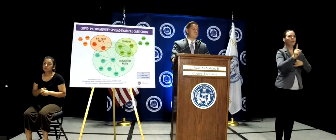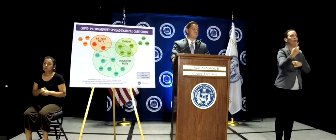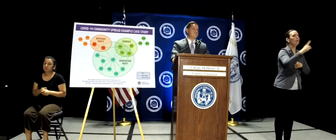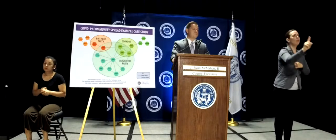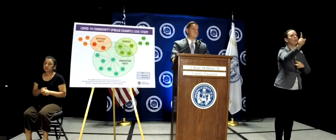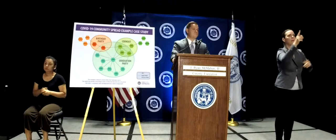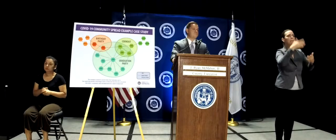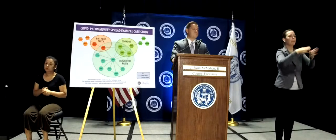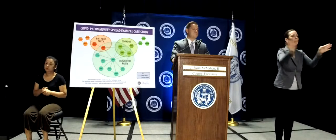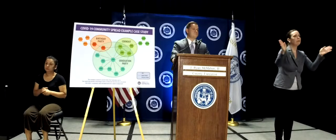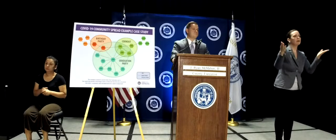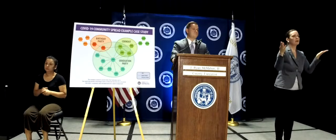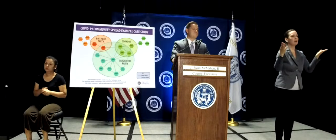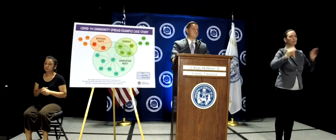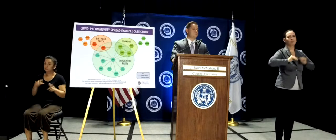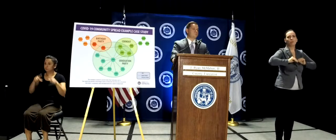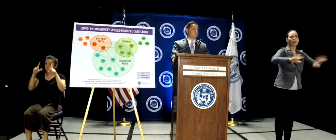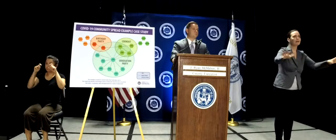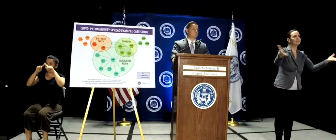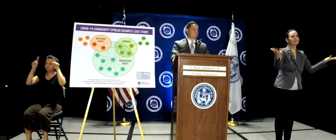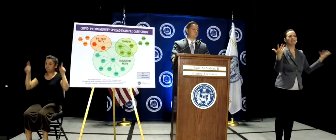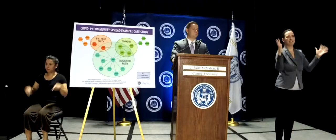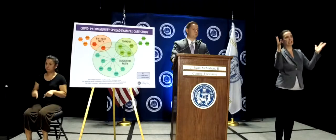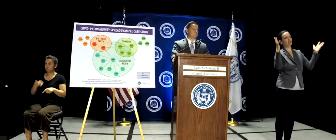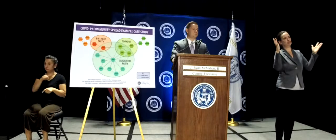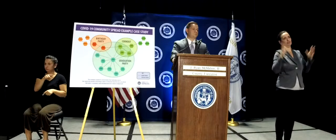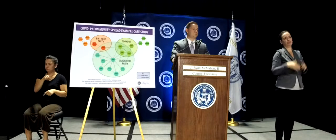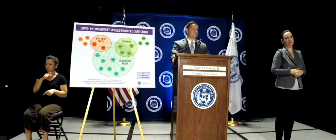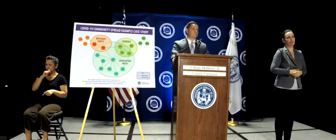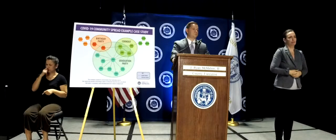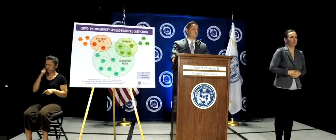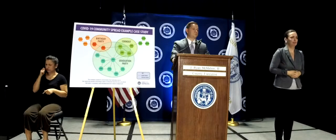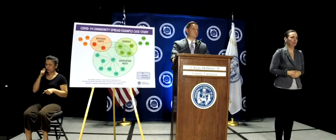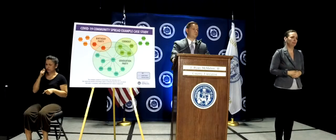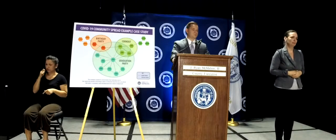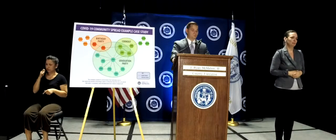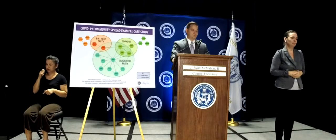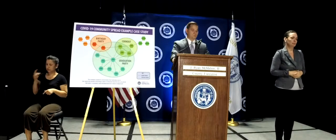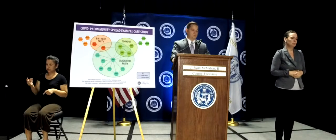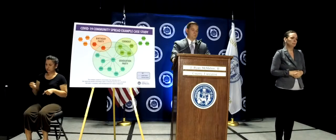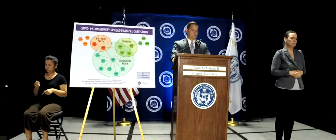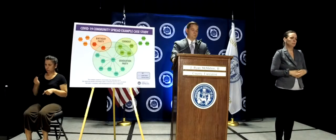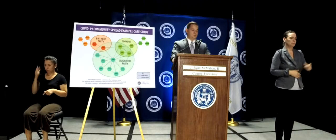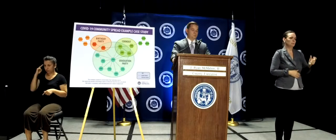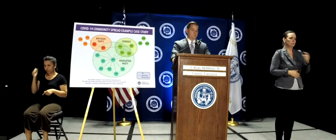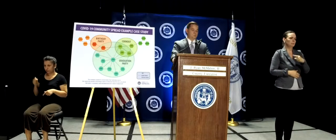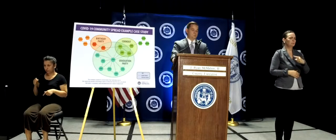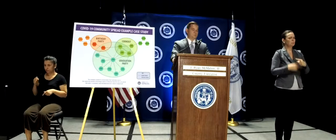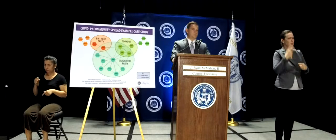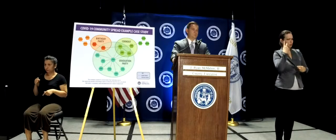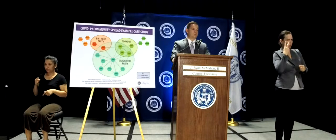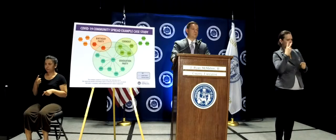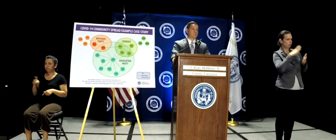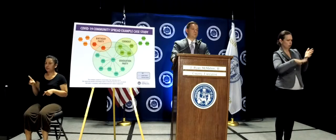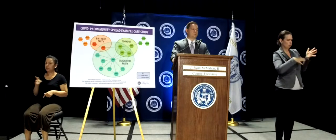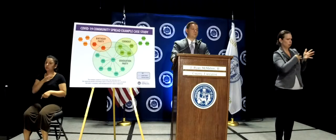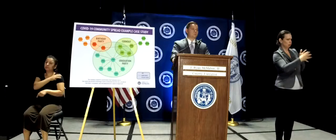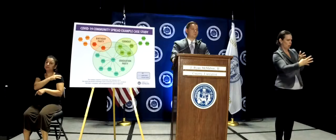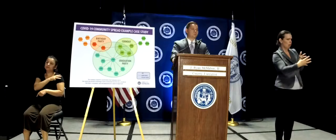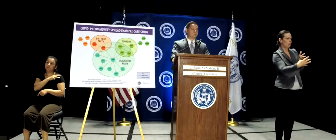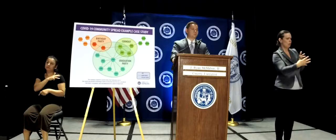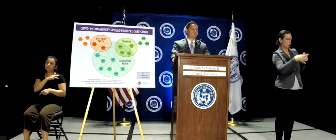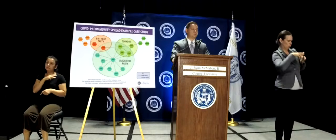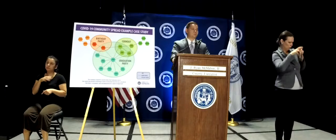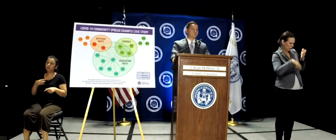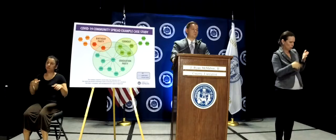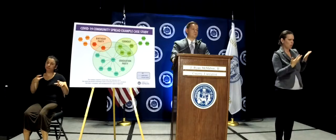important is it to get test results back quicker versus now, where I know I just spoke with someone who her quarantine has expired and